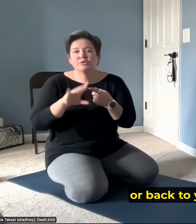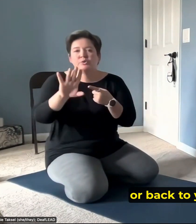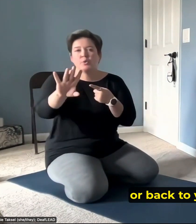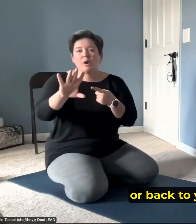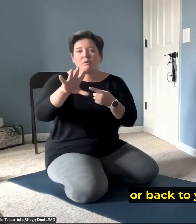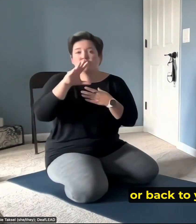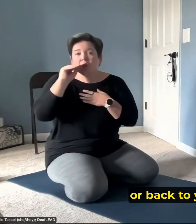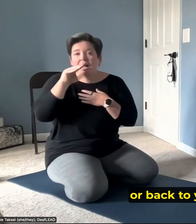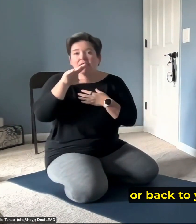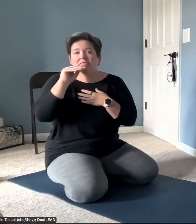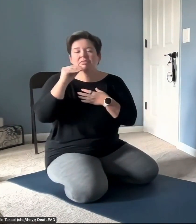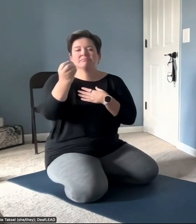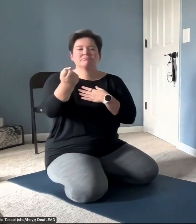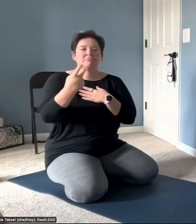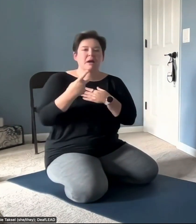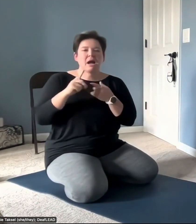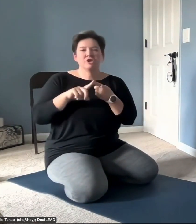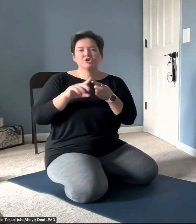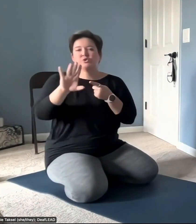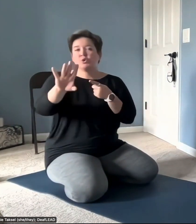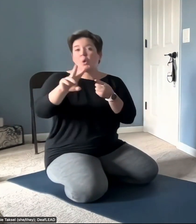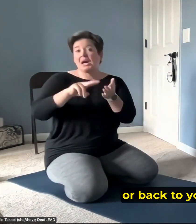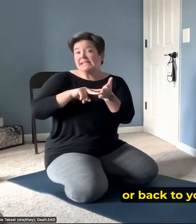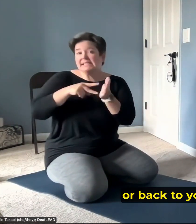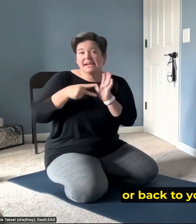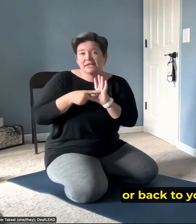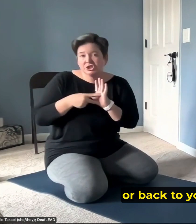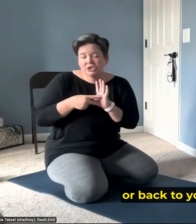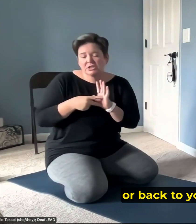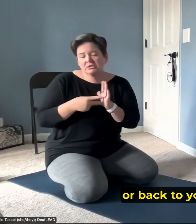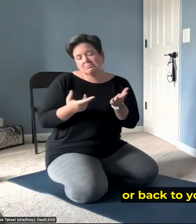or back to your breath or back to your intention